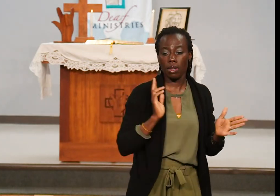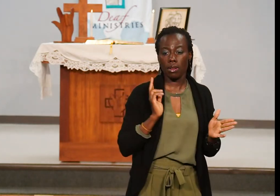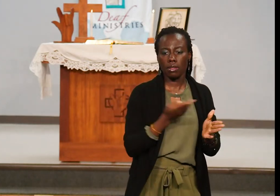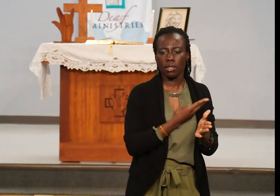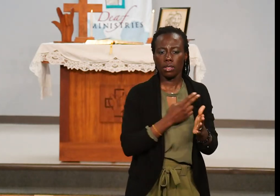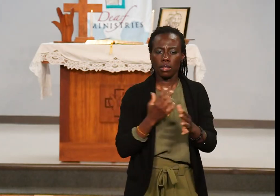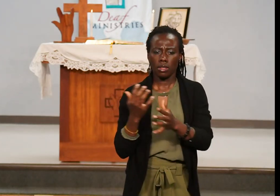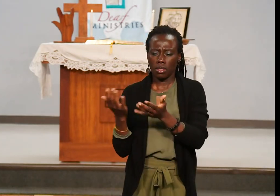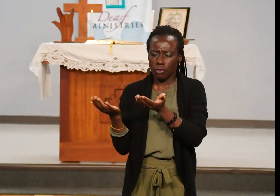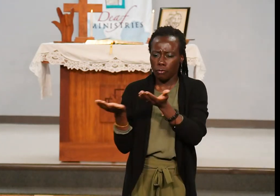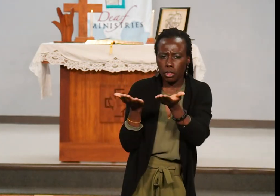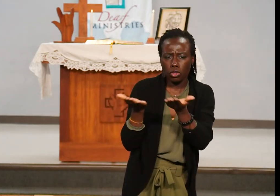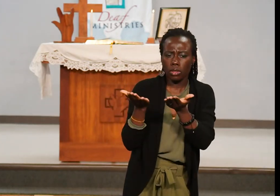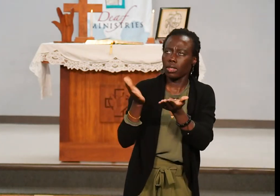Prepare us to serve you.